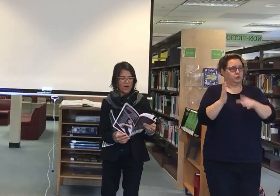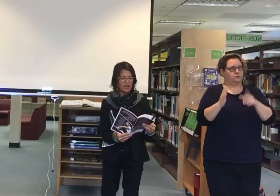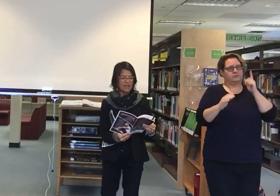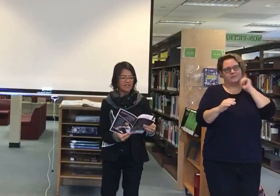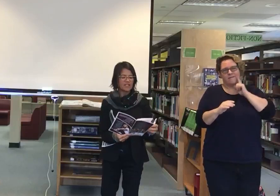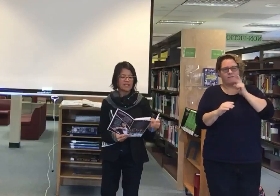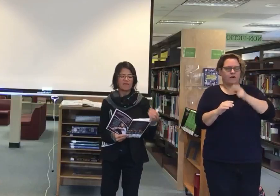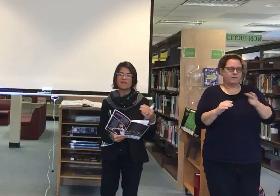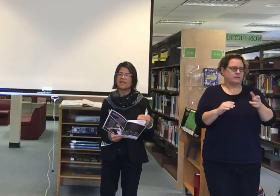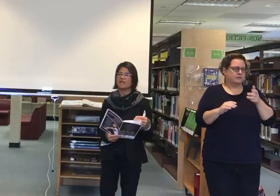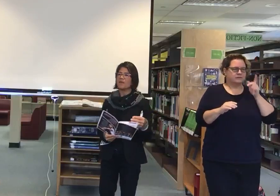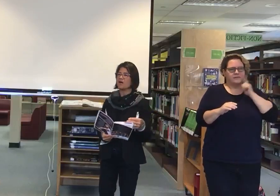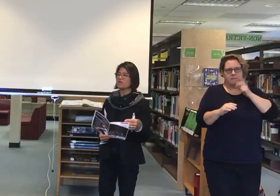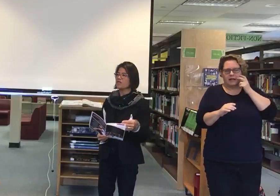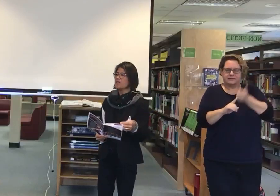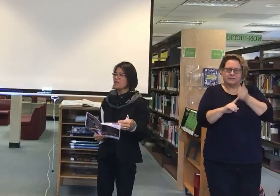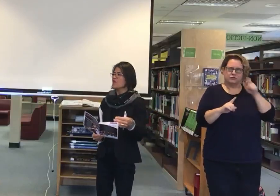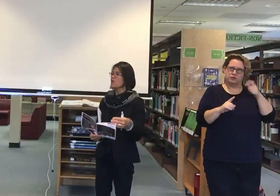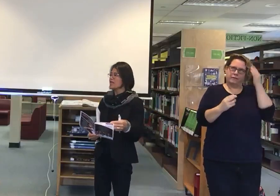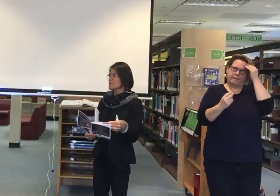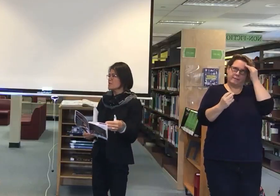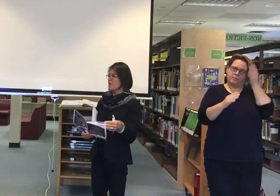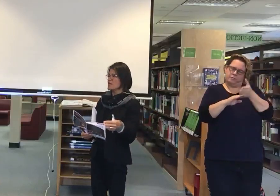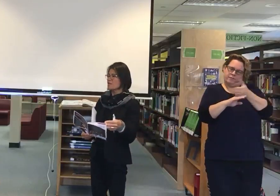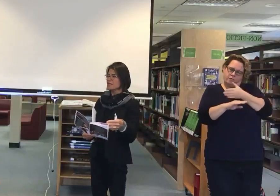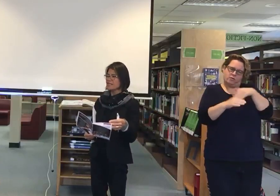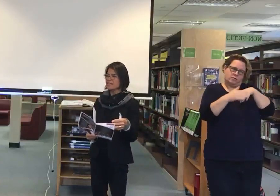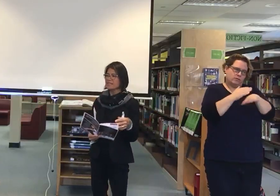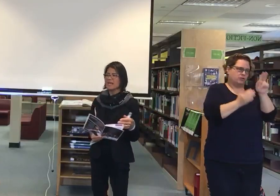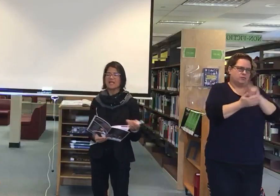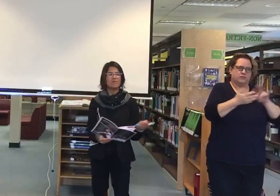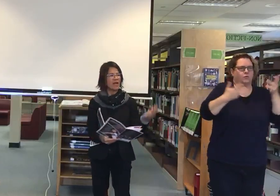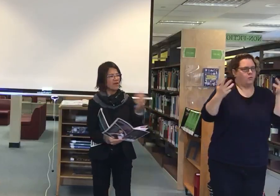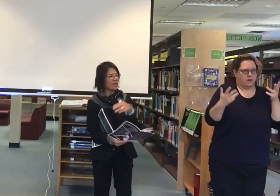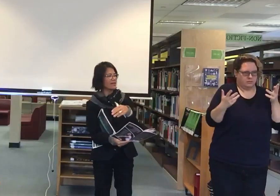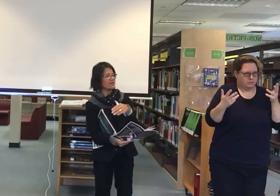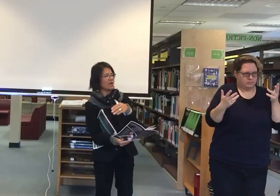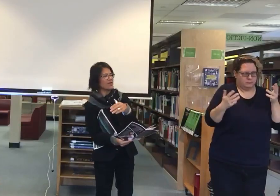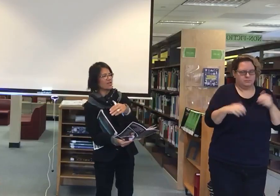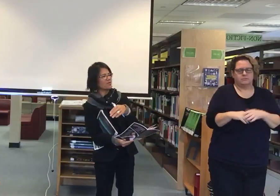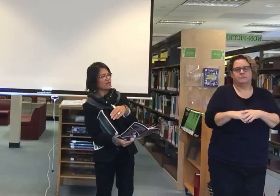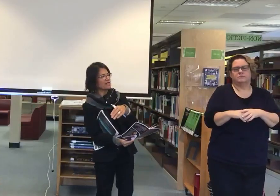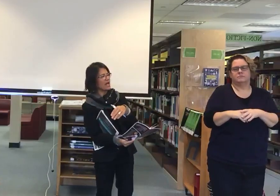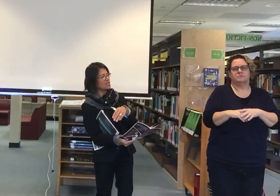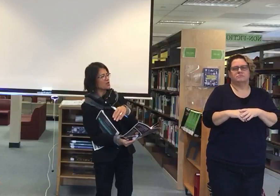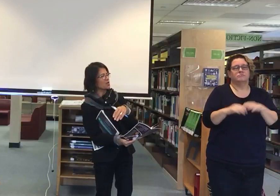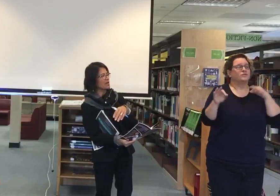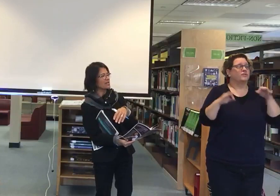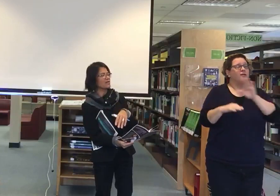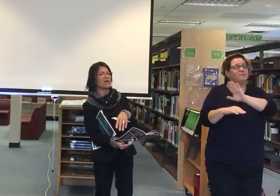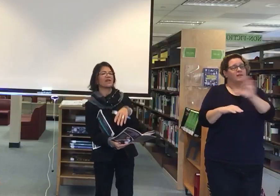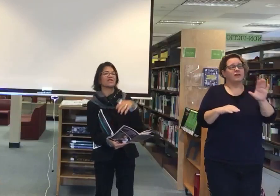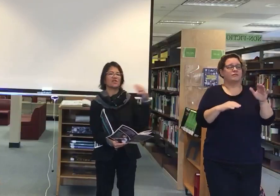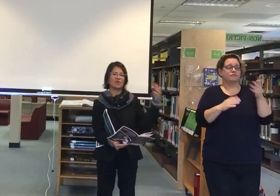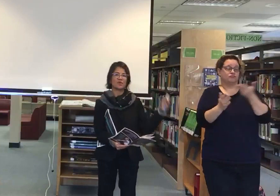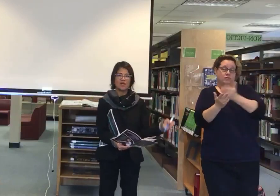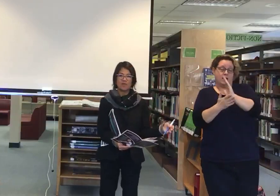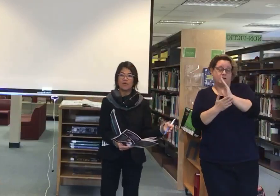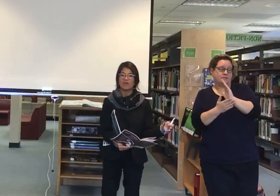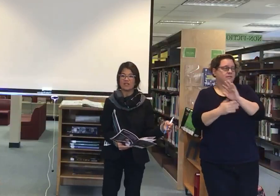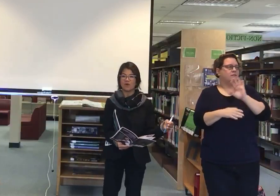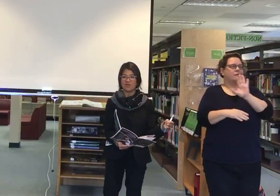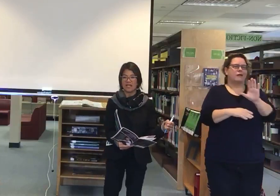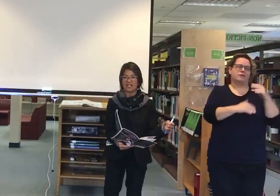So part of it is just thinking about their rights and responsibilities and comparing what their experience in high school was compared